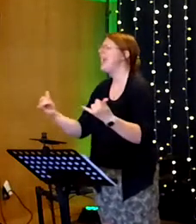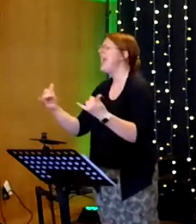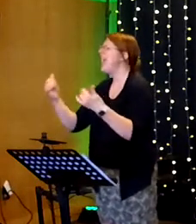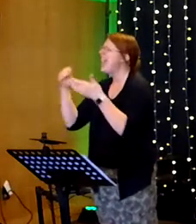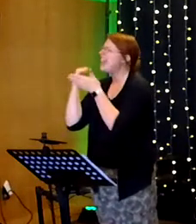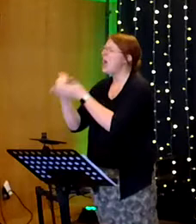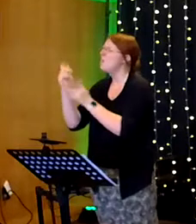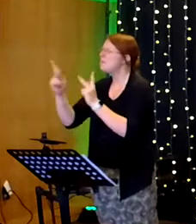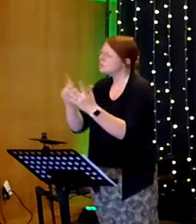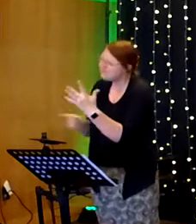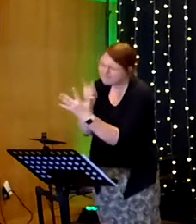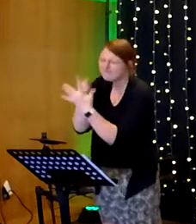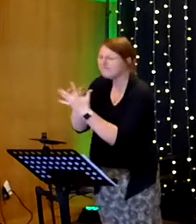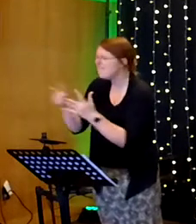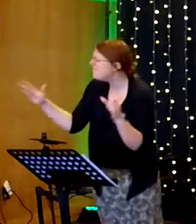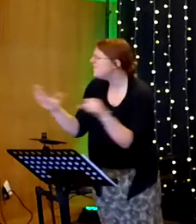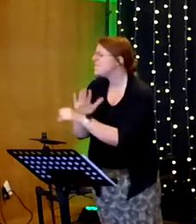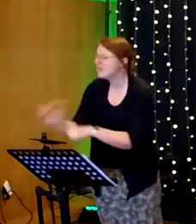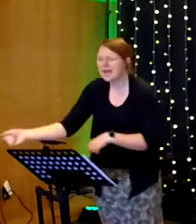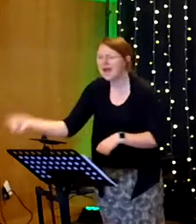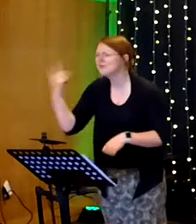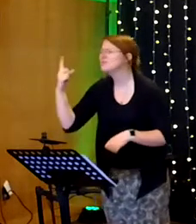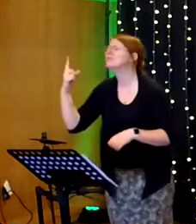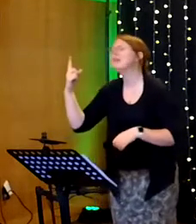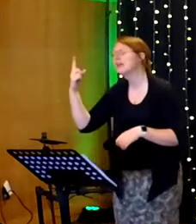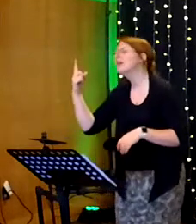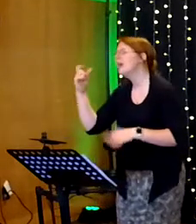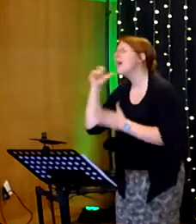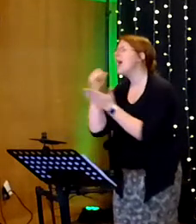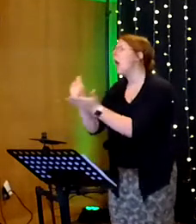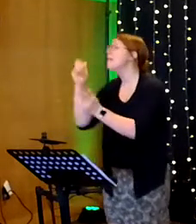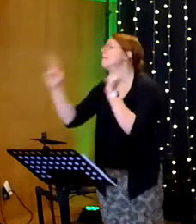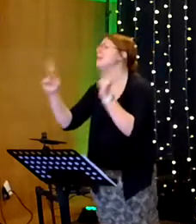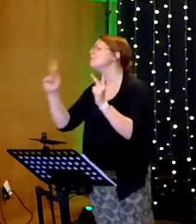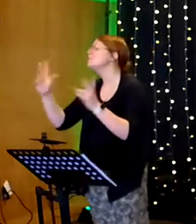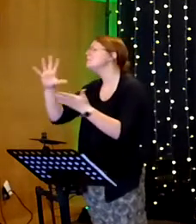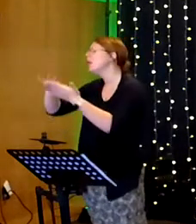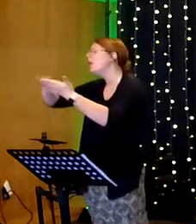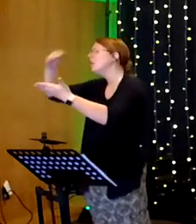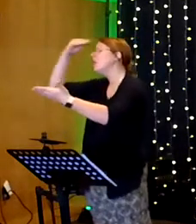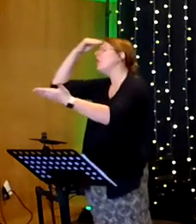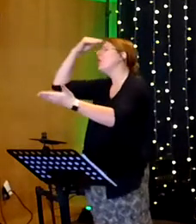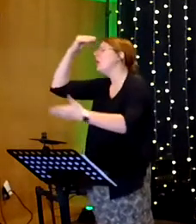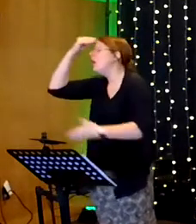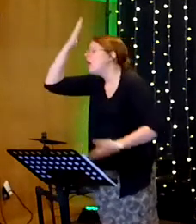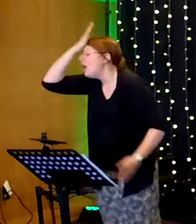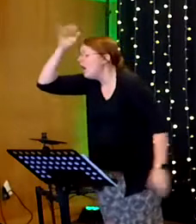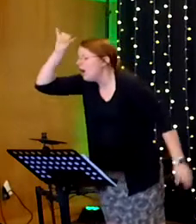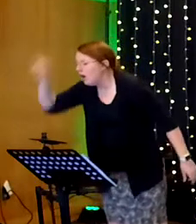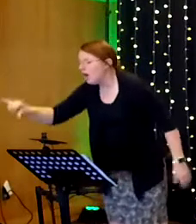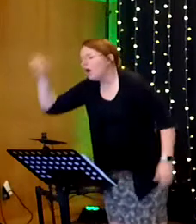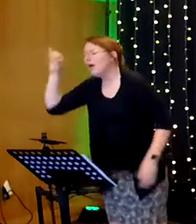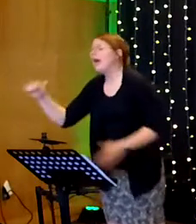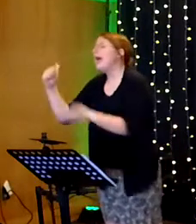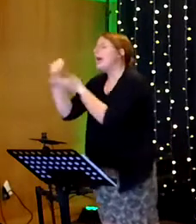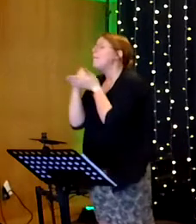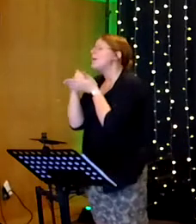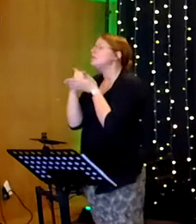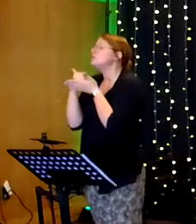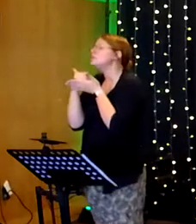us. Lord God, allow us to learn from your word today, God. Allow us to set away